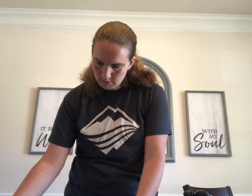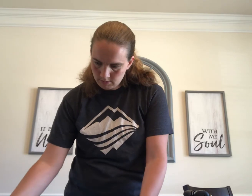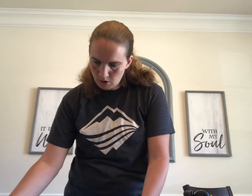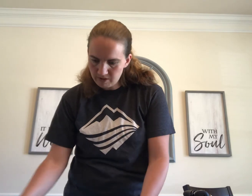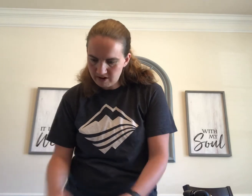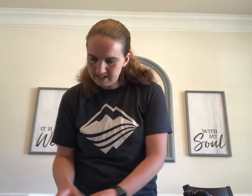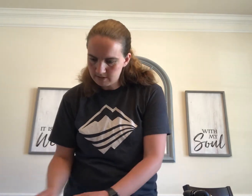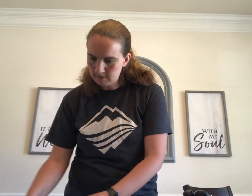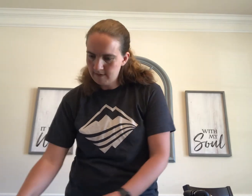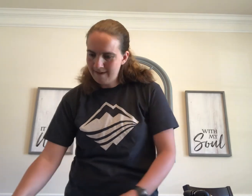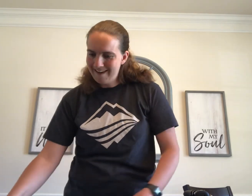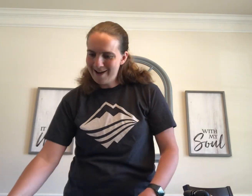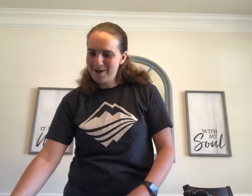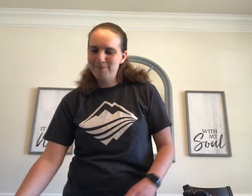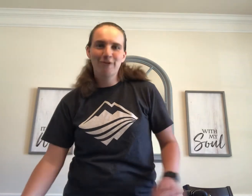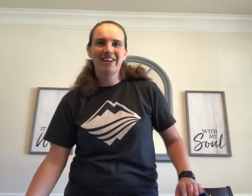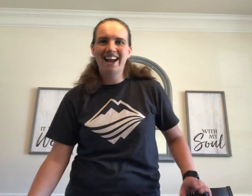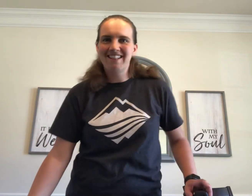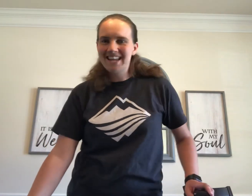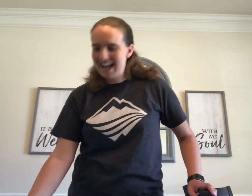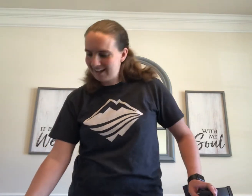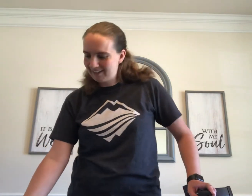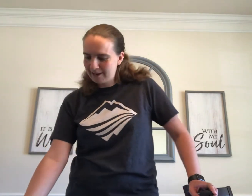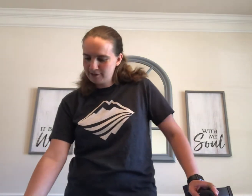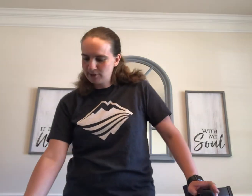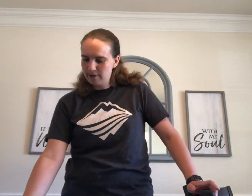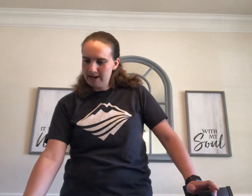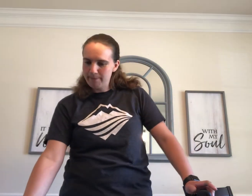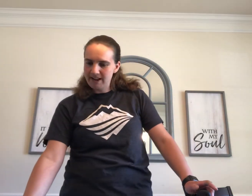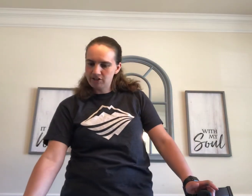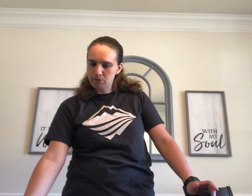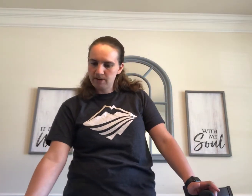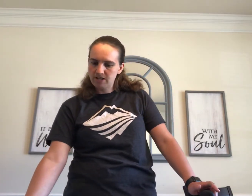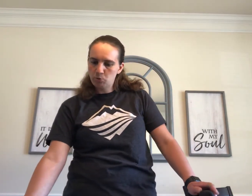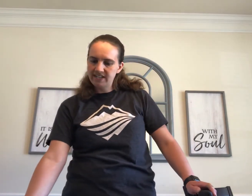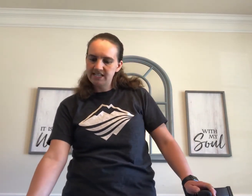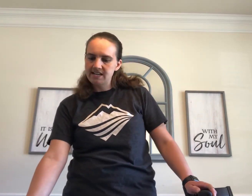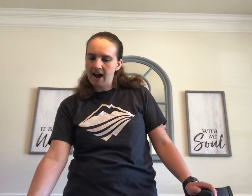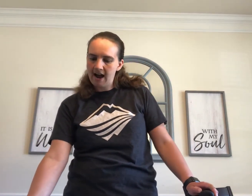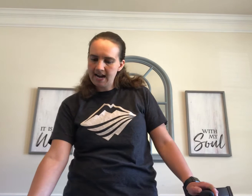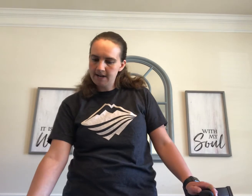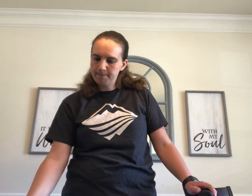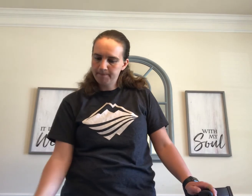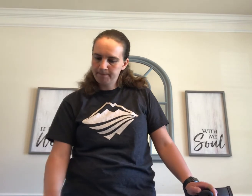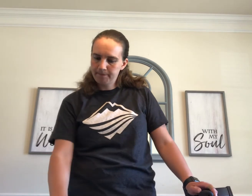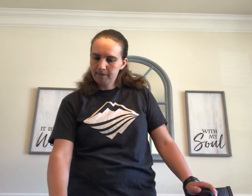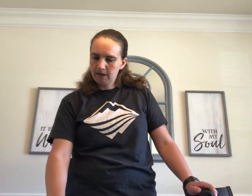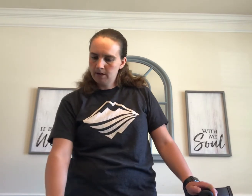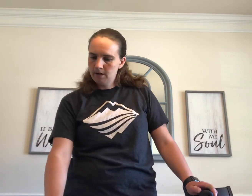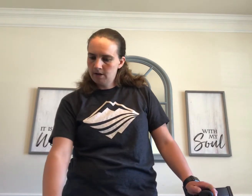Oh, there it is. For the Gallaudet and Claire story on page 329. All